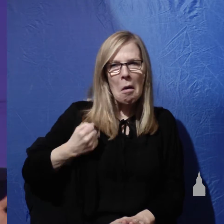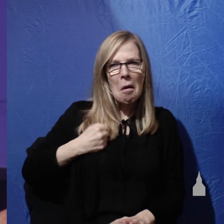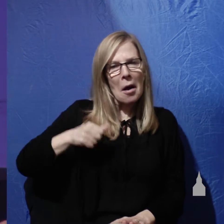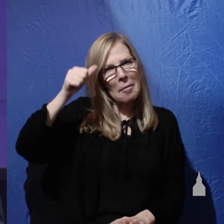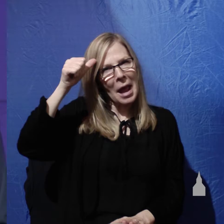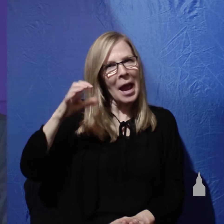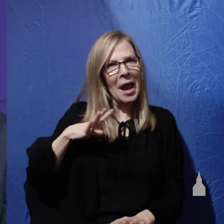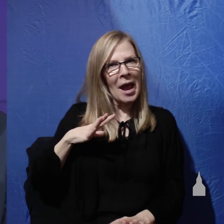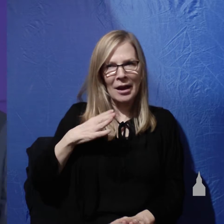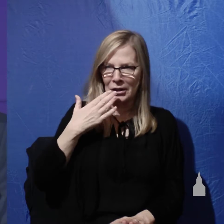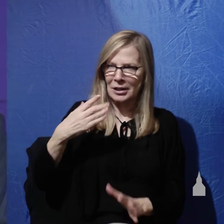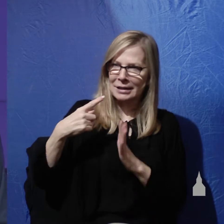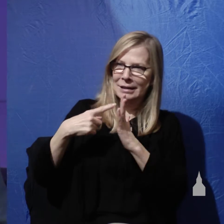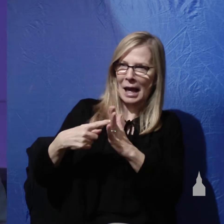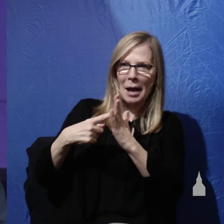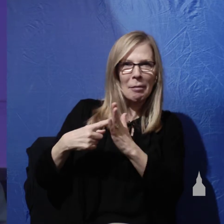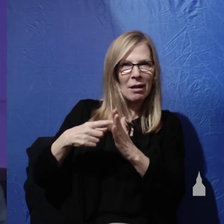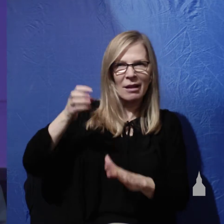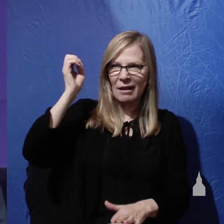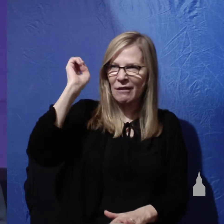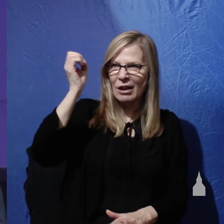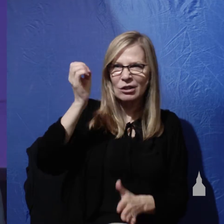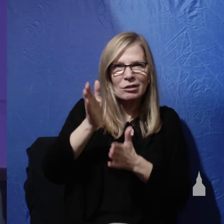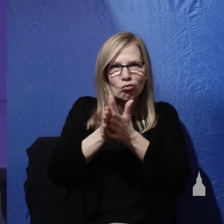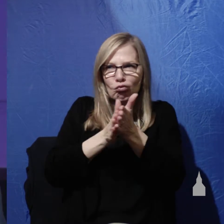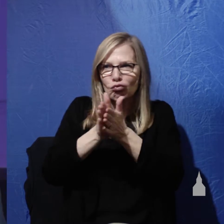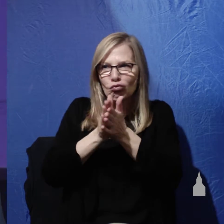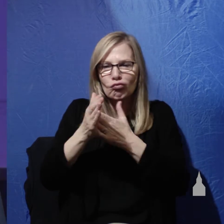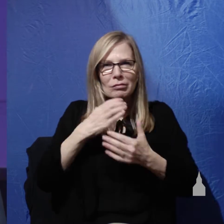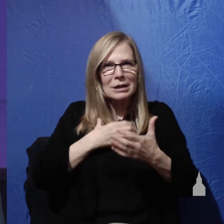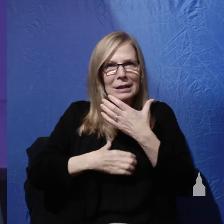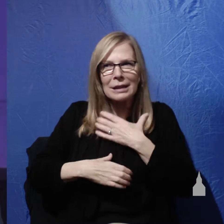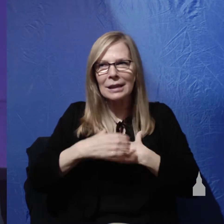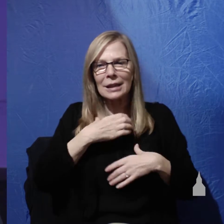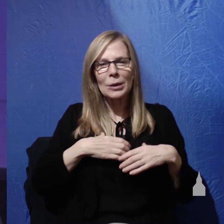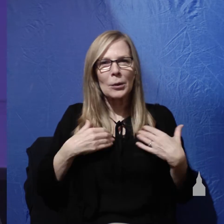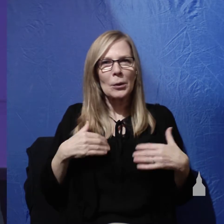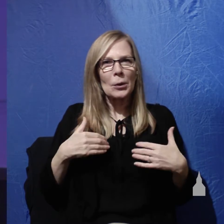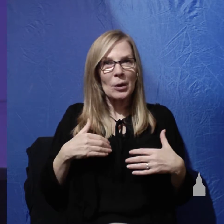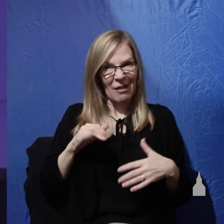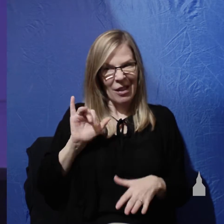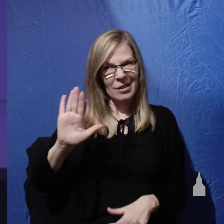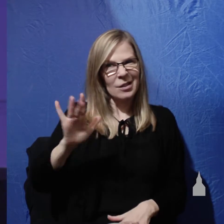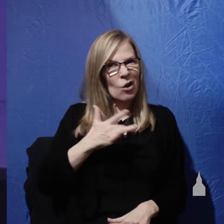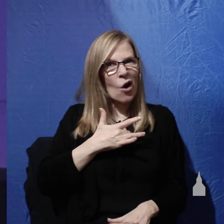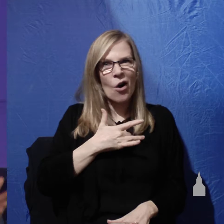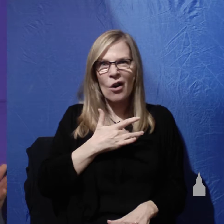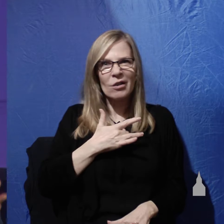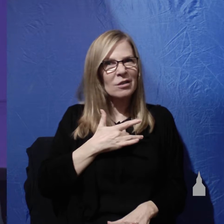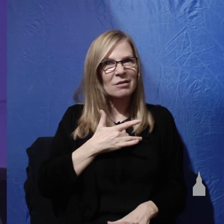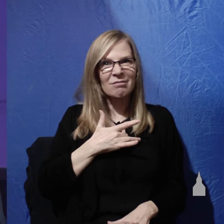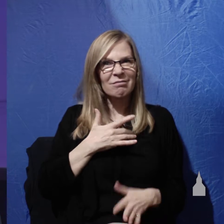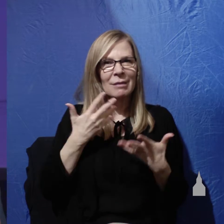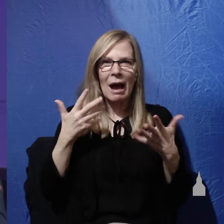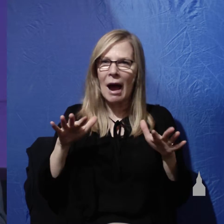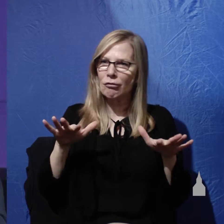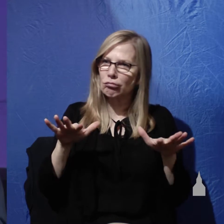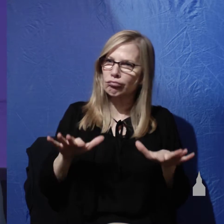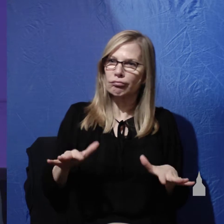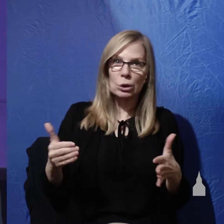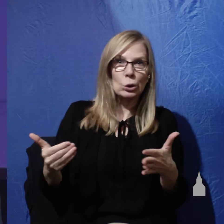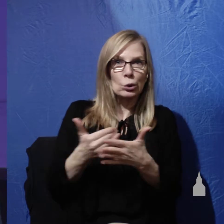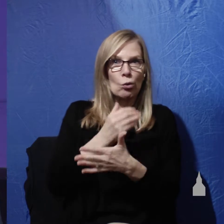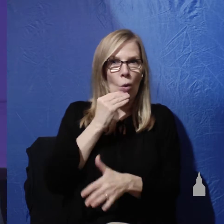an example to us of evangelistic zeal and passion. This is his heart. After settling into his